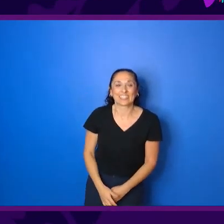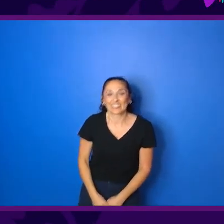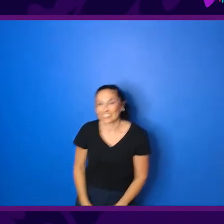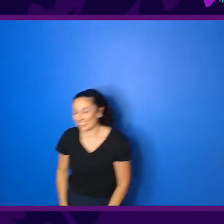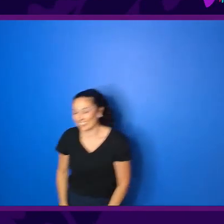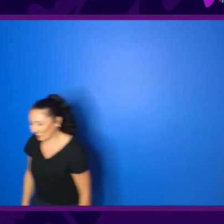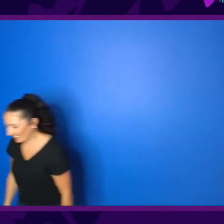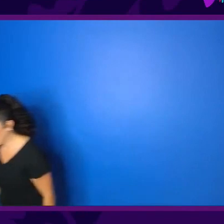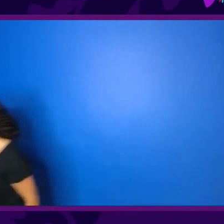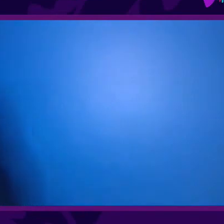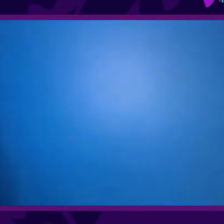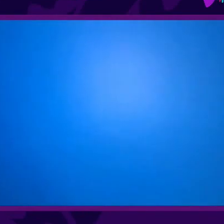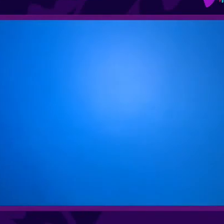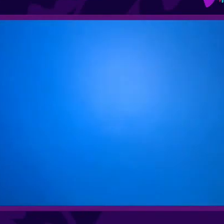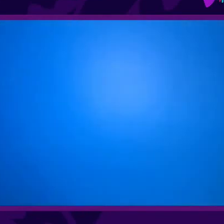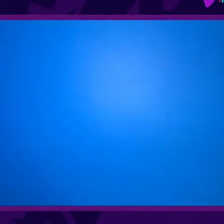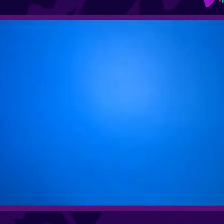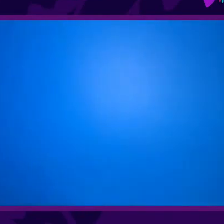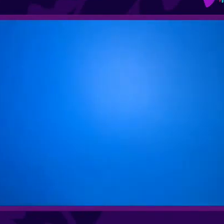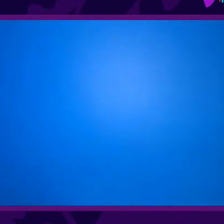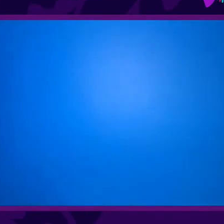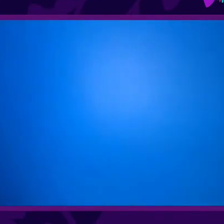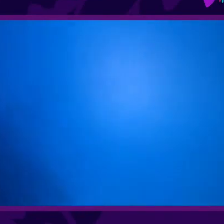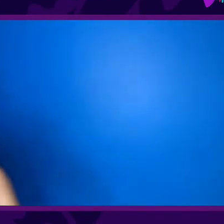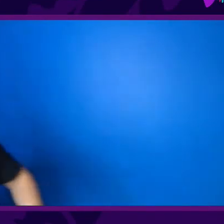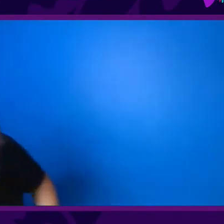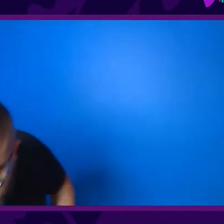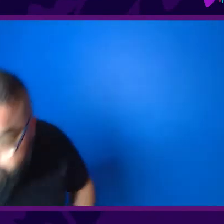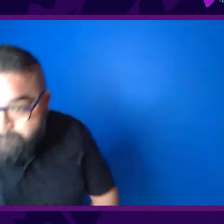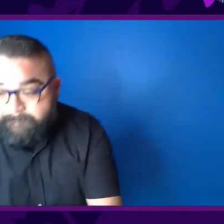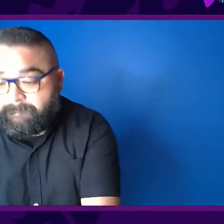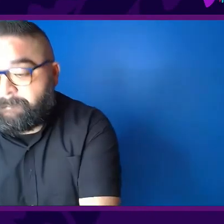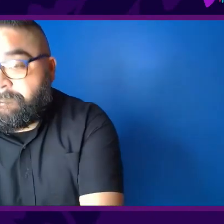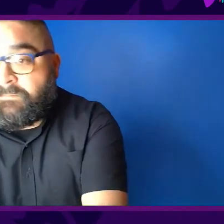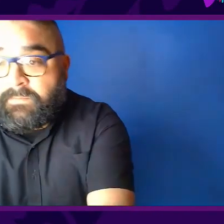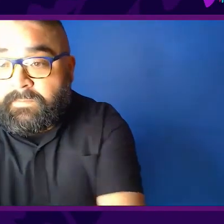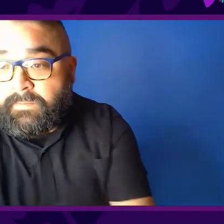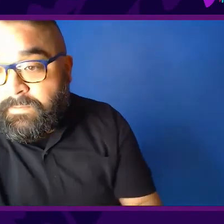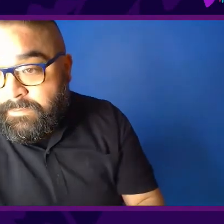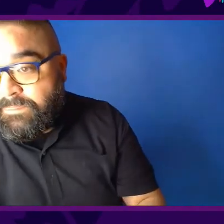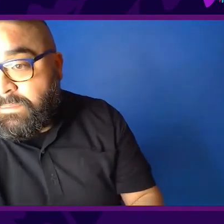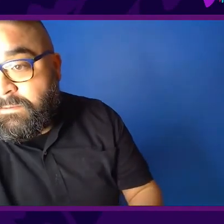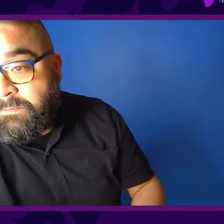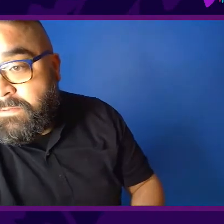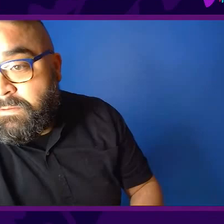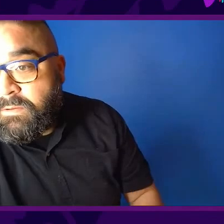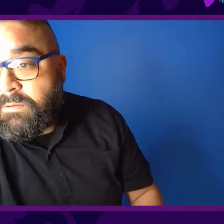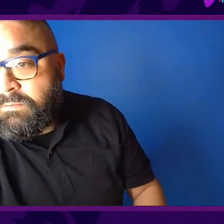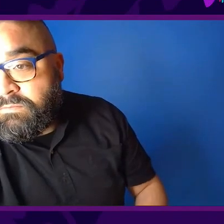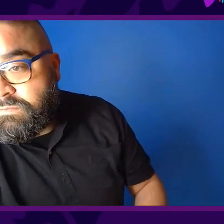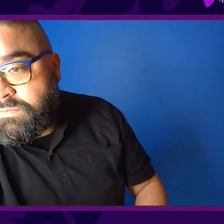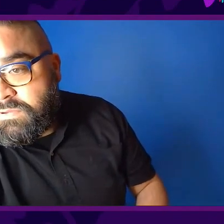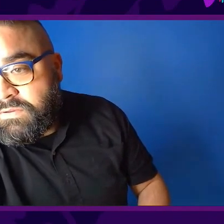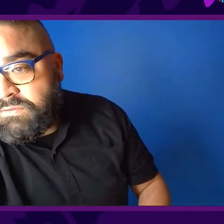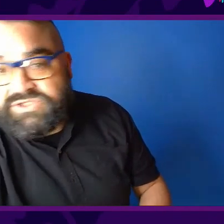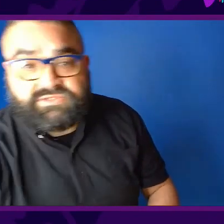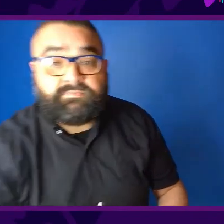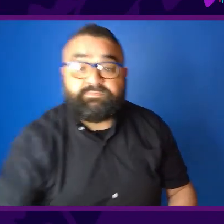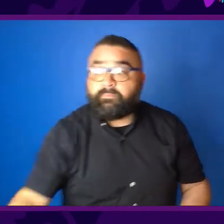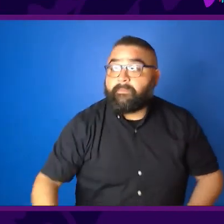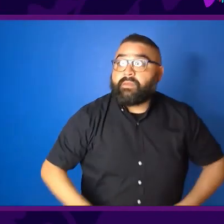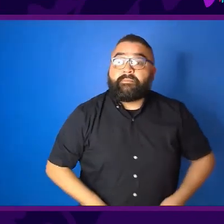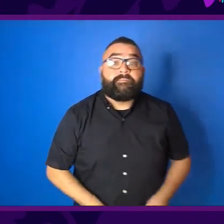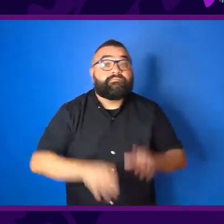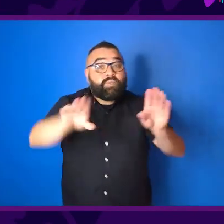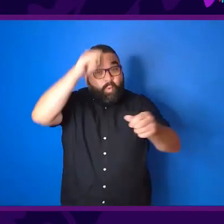Sí se puede. Ay, mi Dolores, you don't know how much I remember the day I met you. It was in the 90s on a walk for Cesar